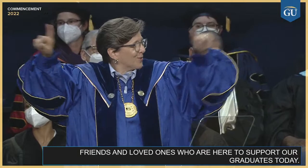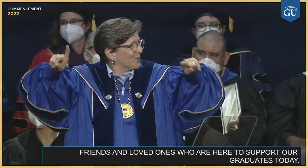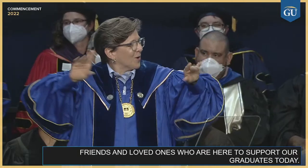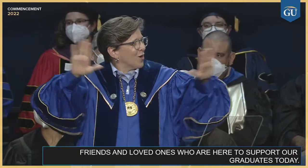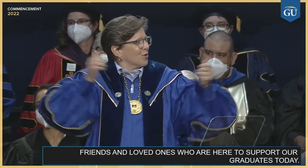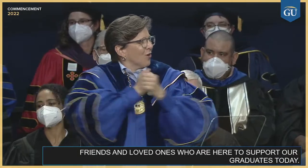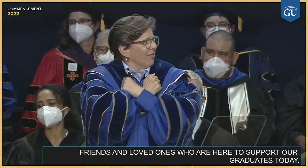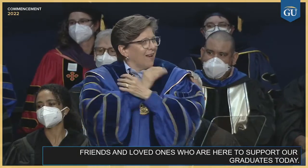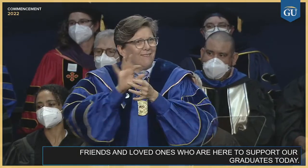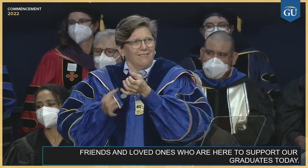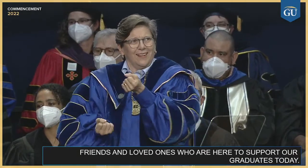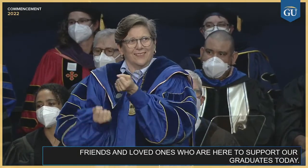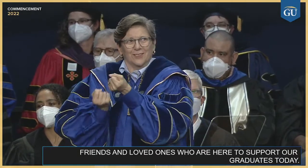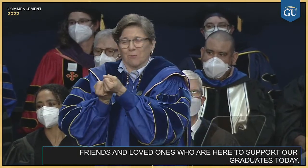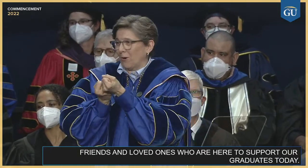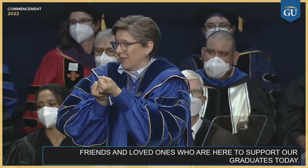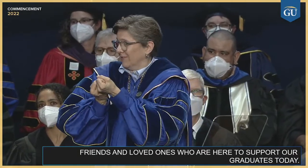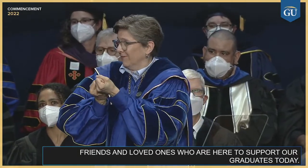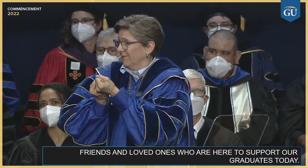Your support and your love